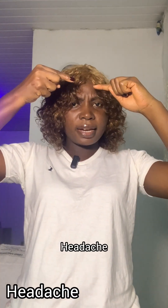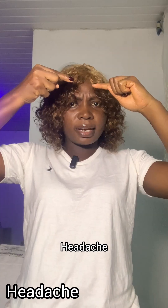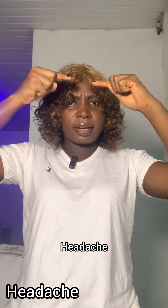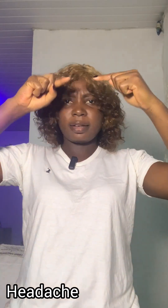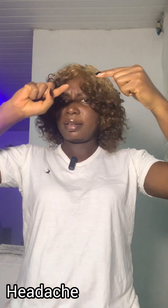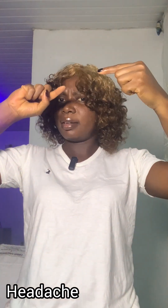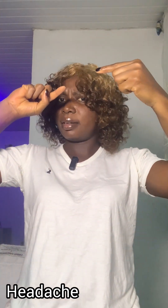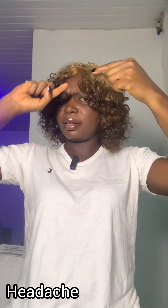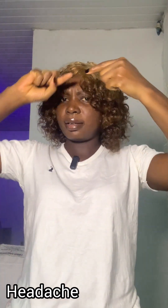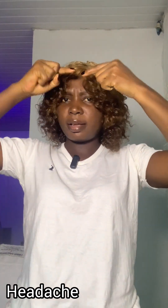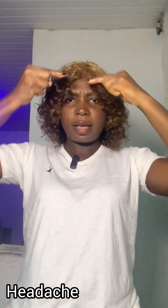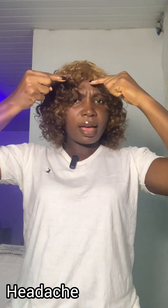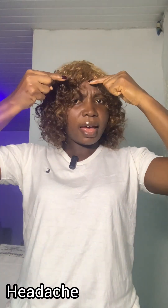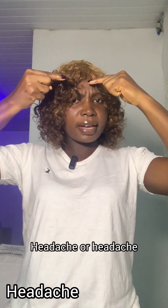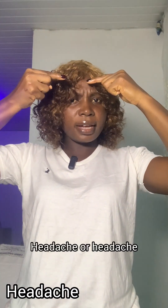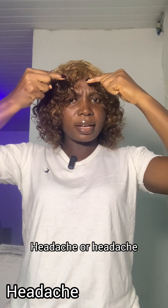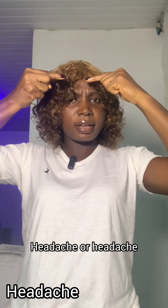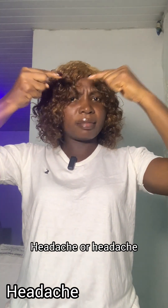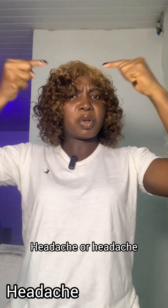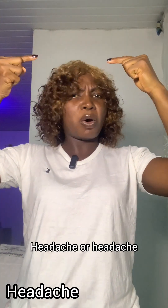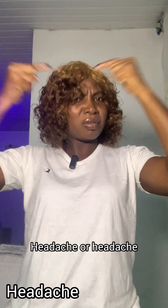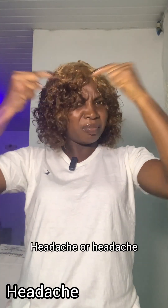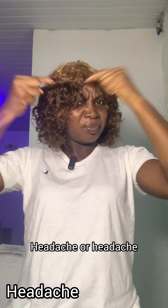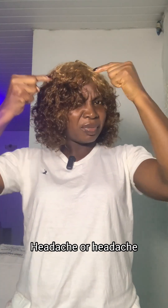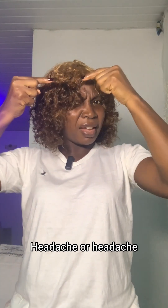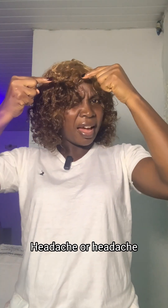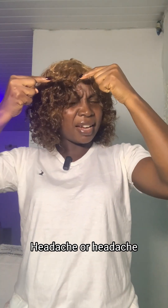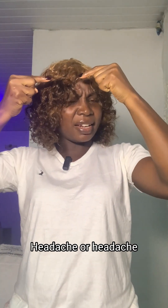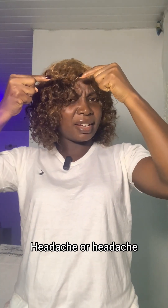Headache, headache, or headache,